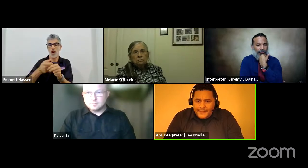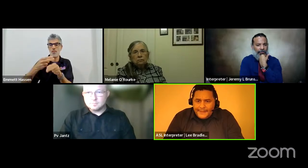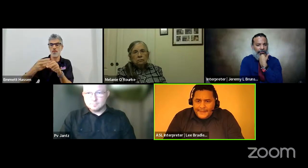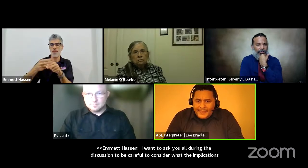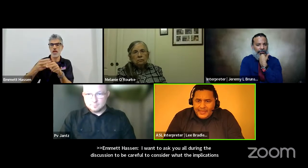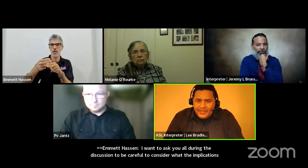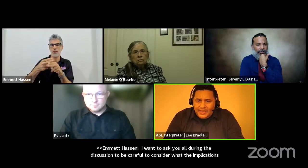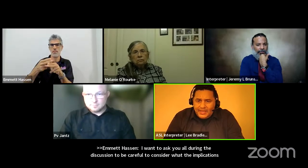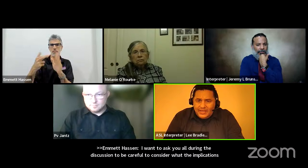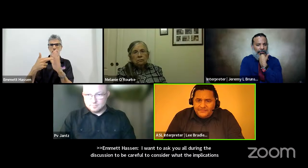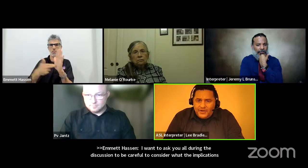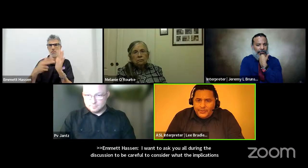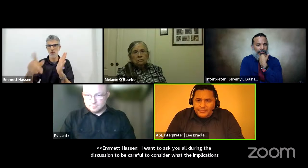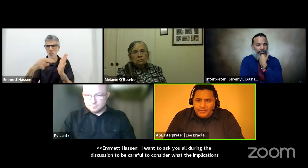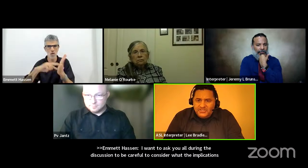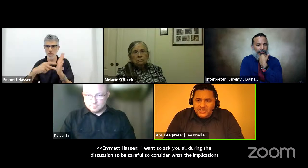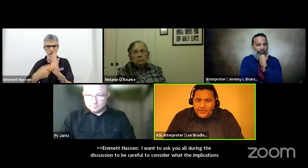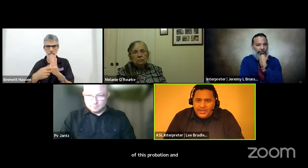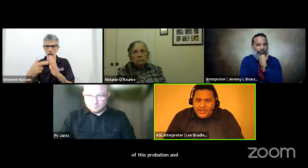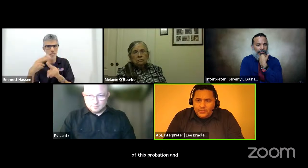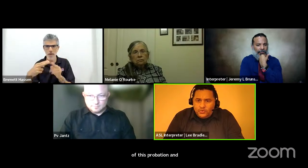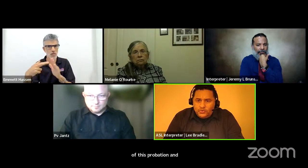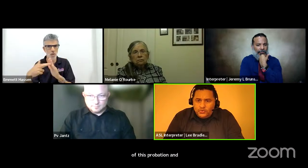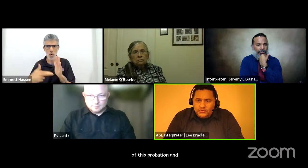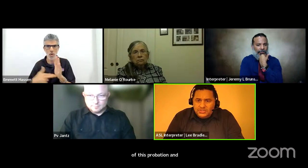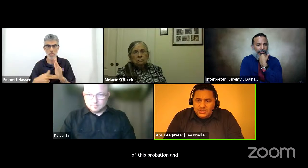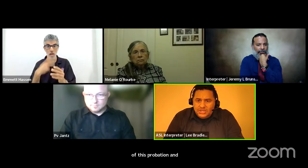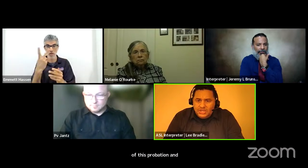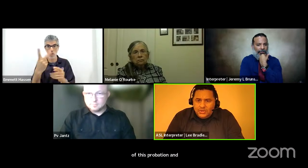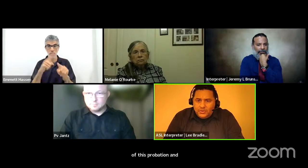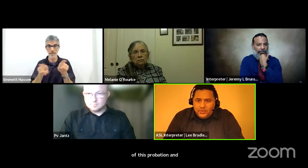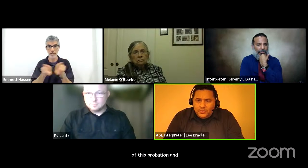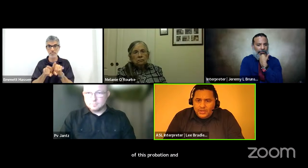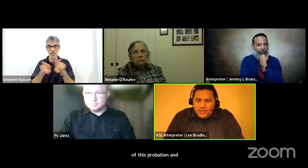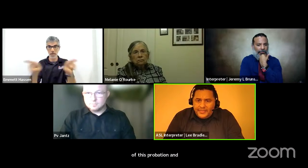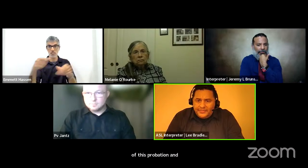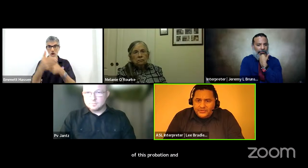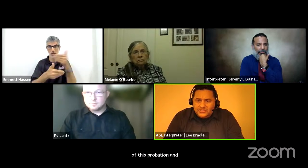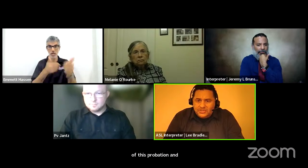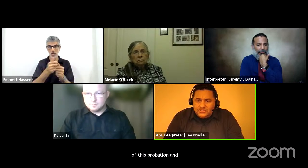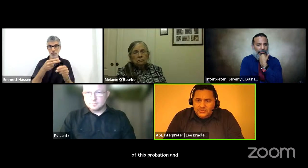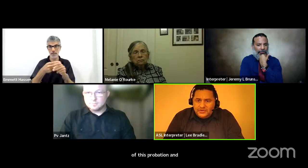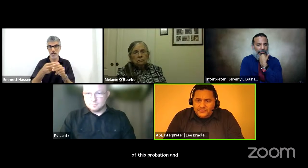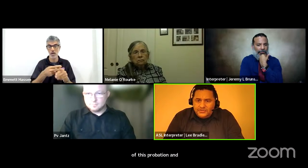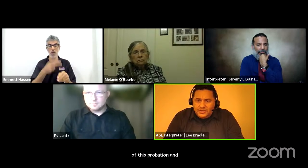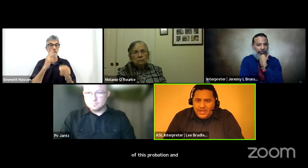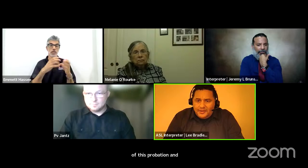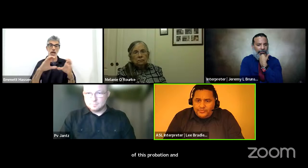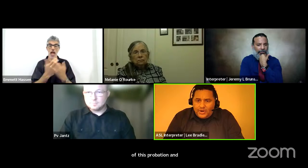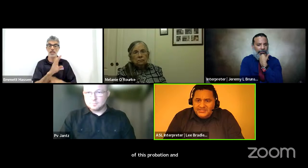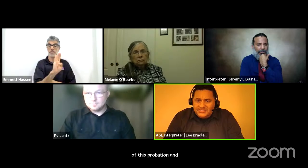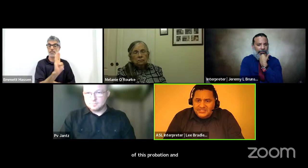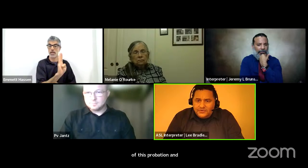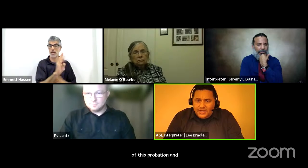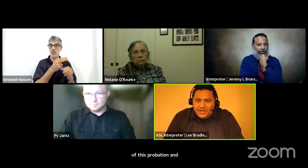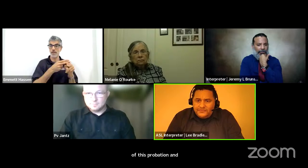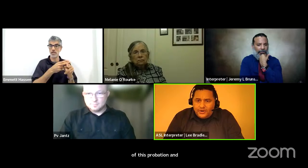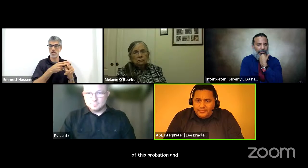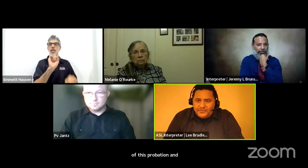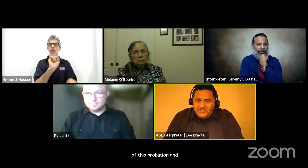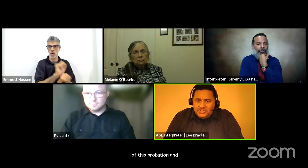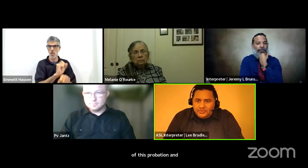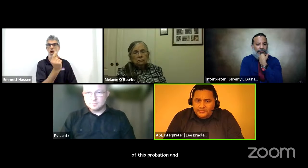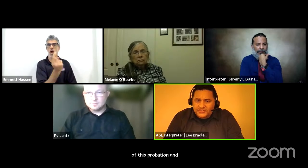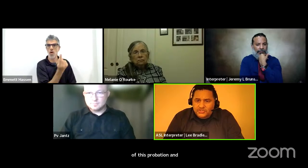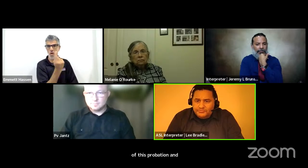entails. Following a provisionary rules, there's 2 different processes for